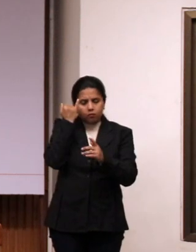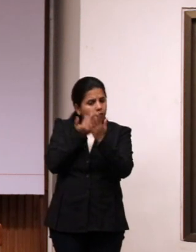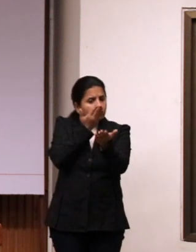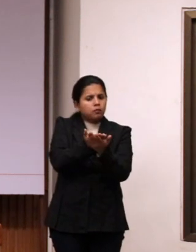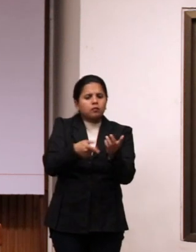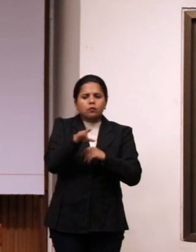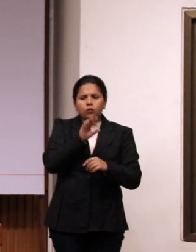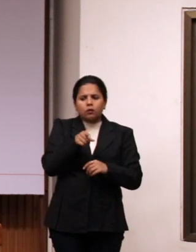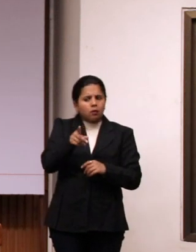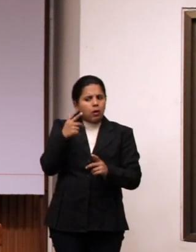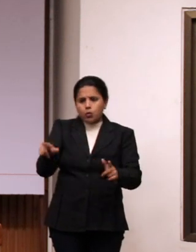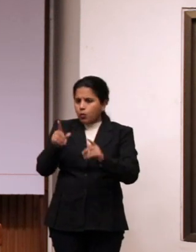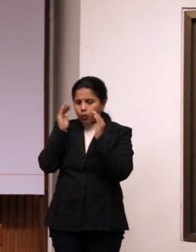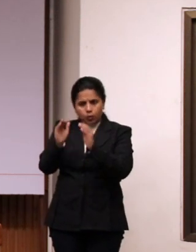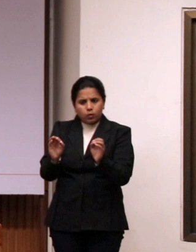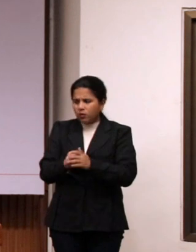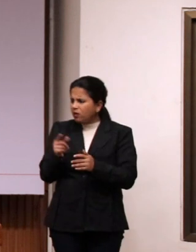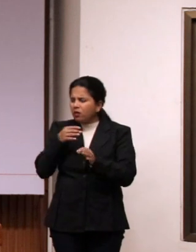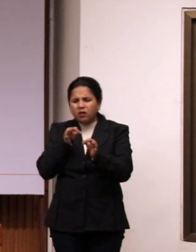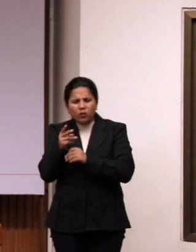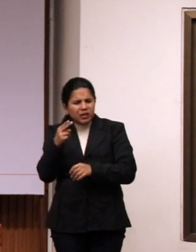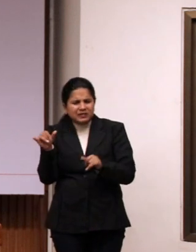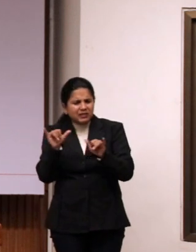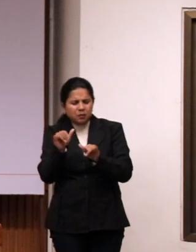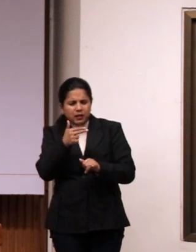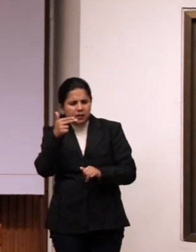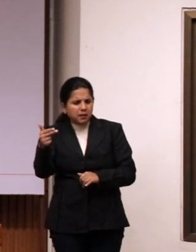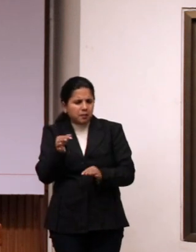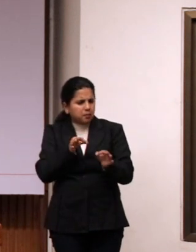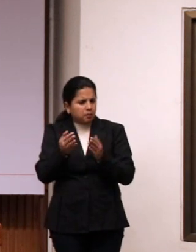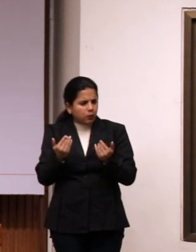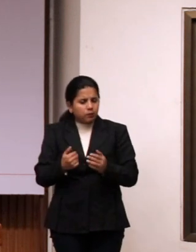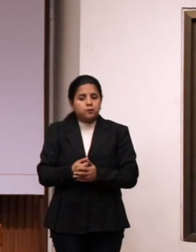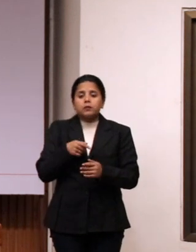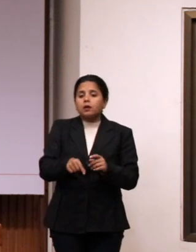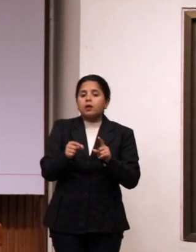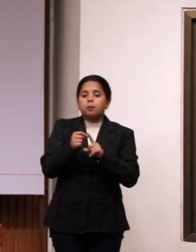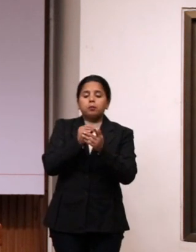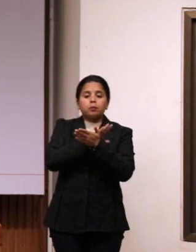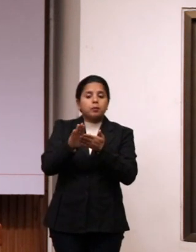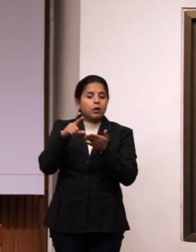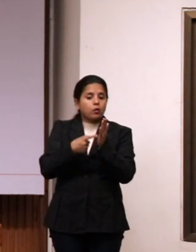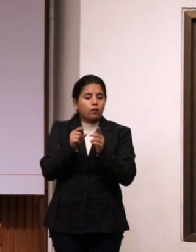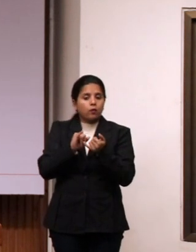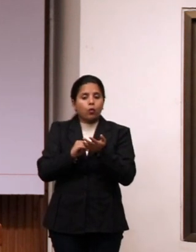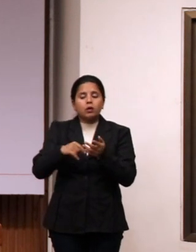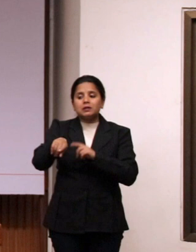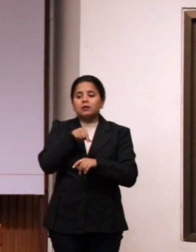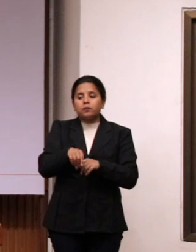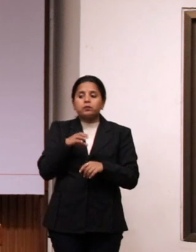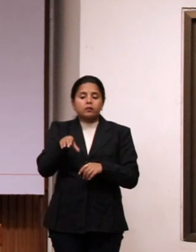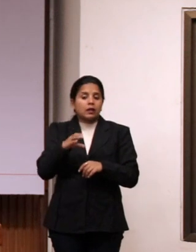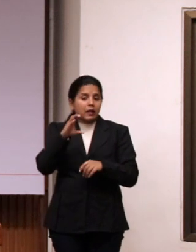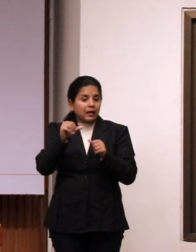there is no Prosopis scenario. Can you please mention the common name of the Prosopis juliflora? Prosopis juliflora is Vilayati kikkad, a